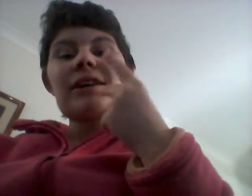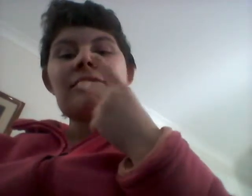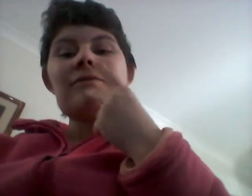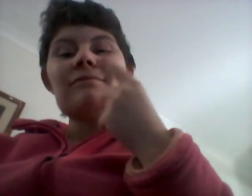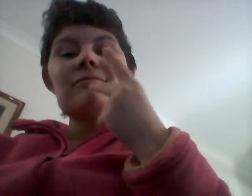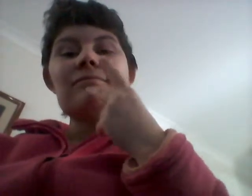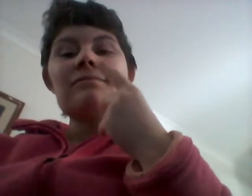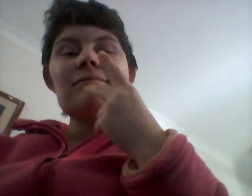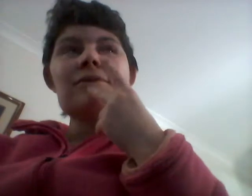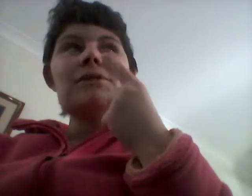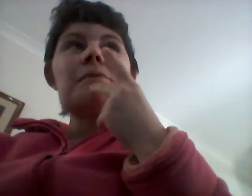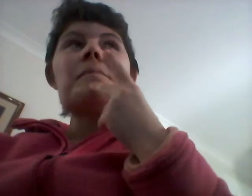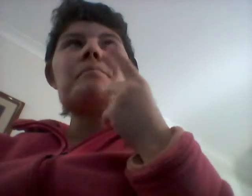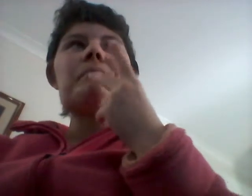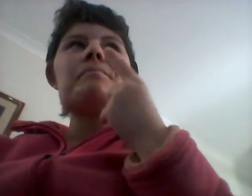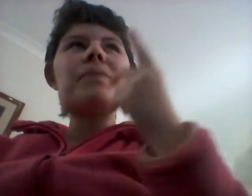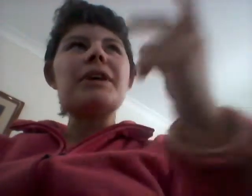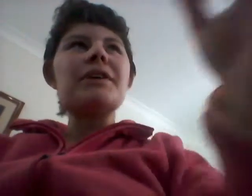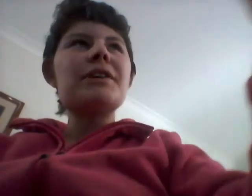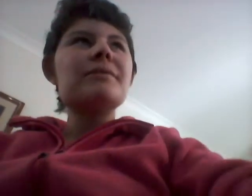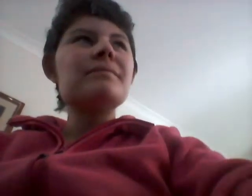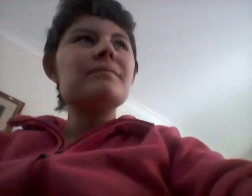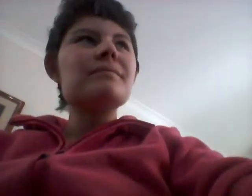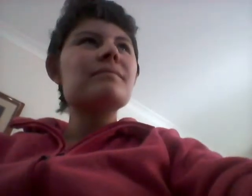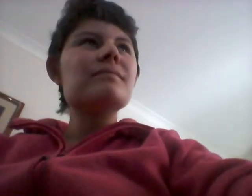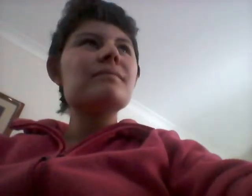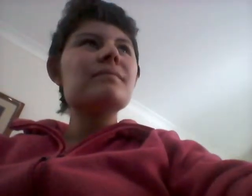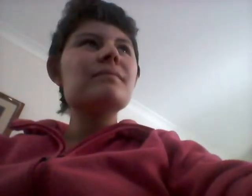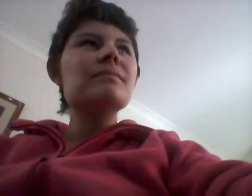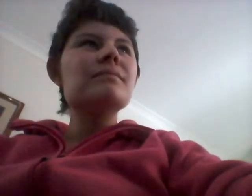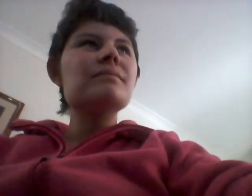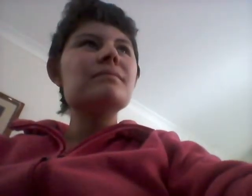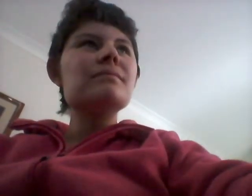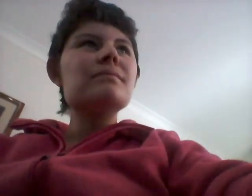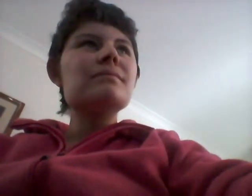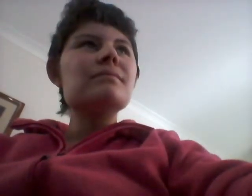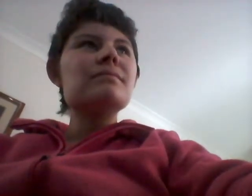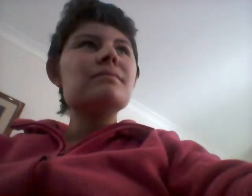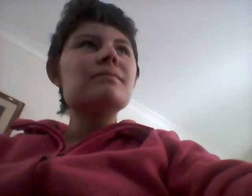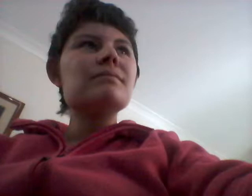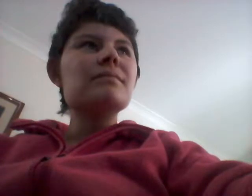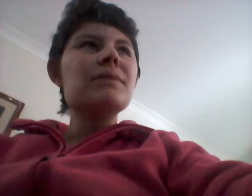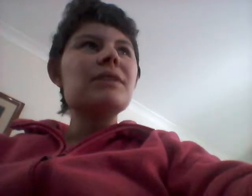sense because pink and red are pink. Similar. Yeah. So pee for the word pink. Pink.